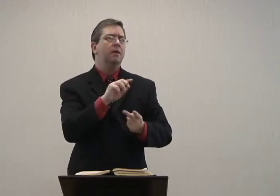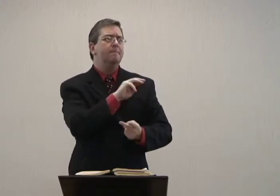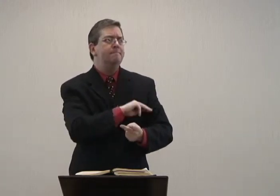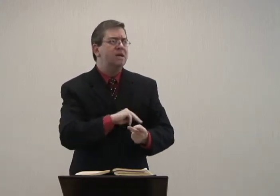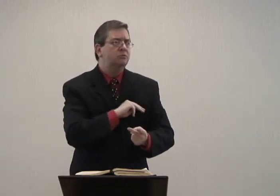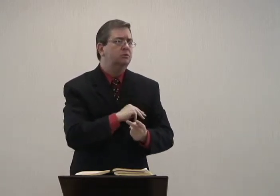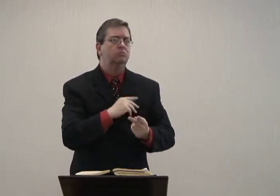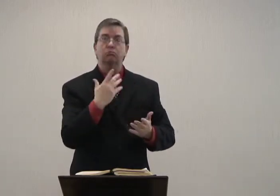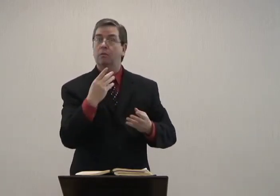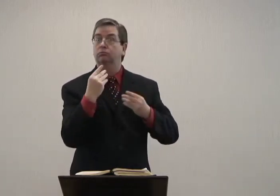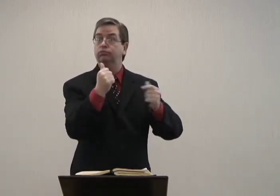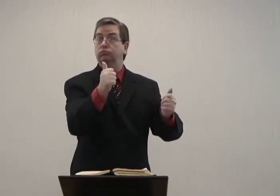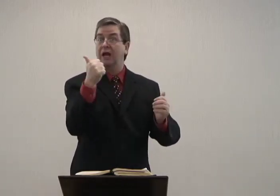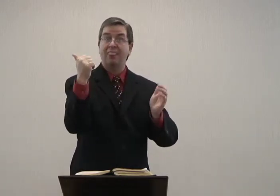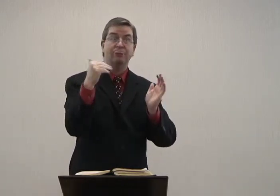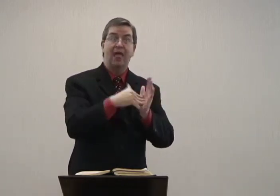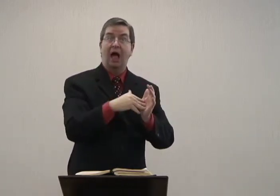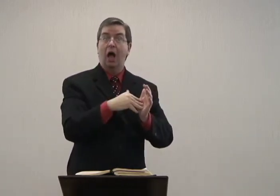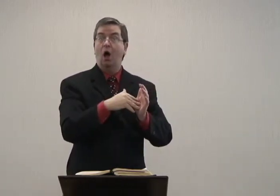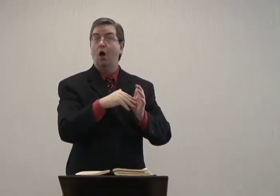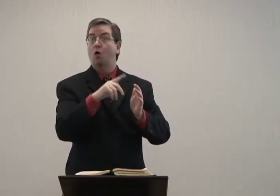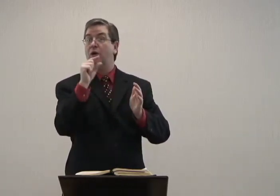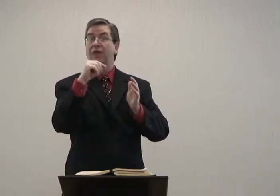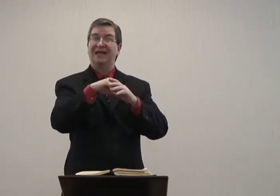giving tithes, spend 10,000,